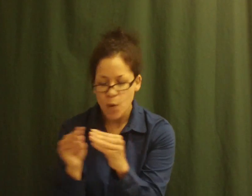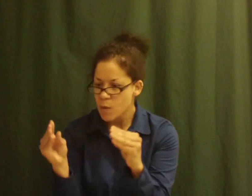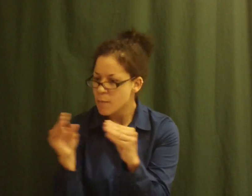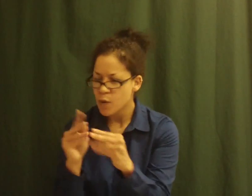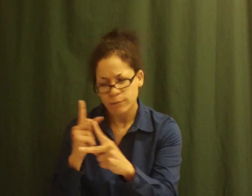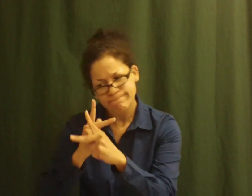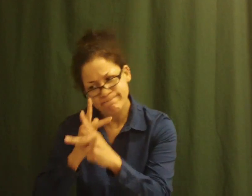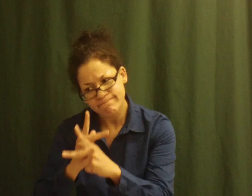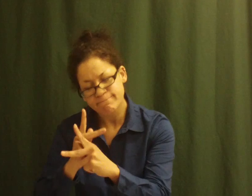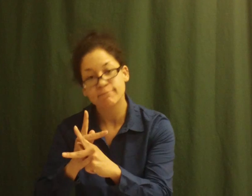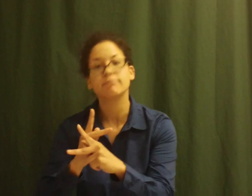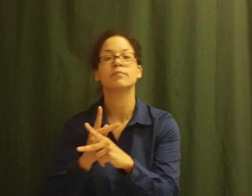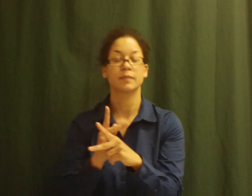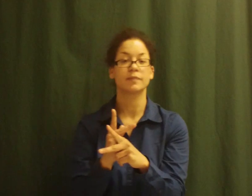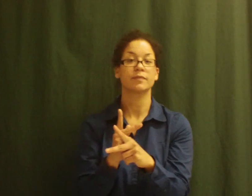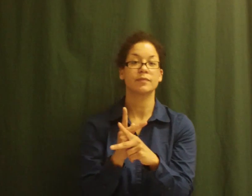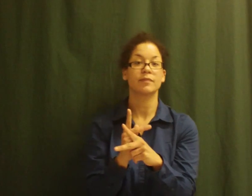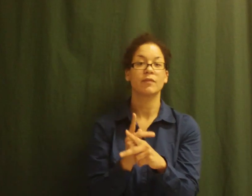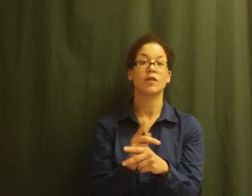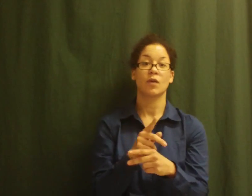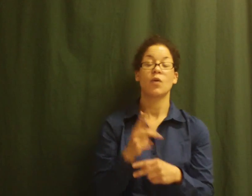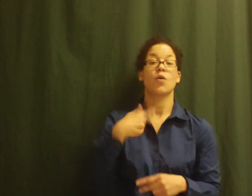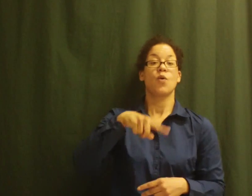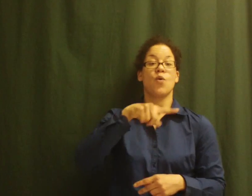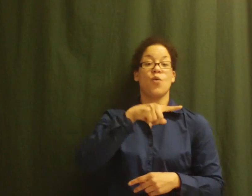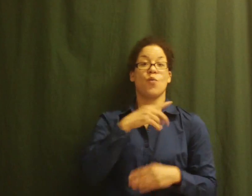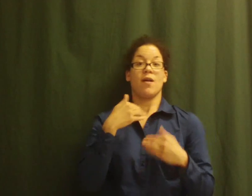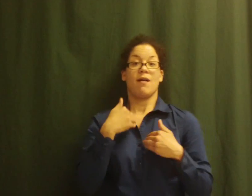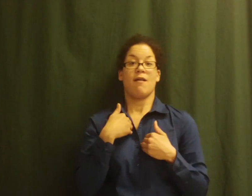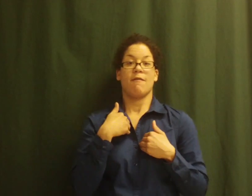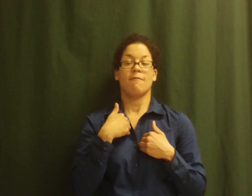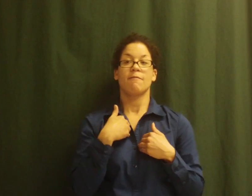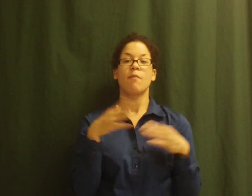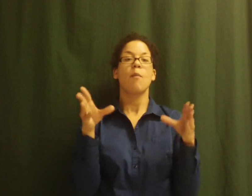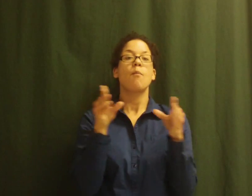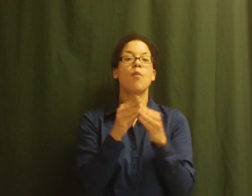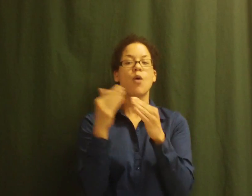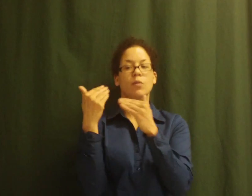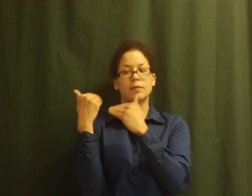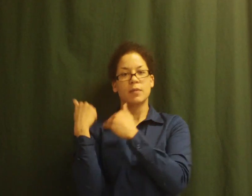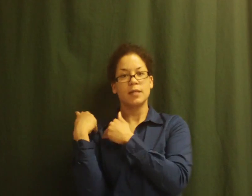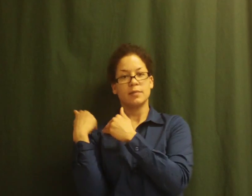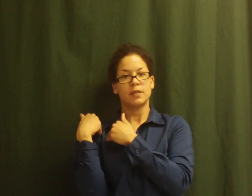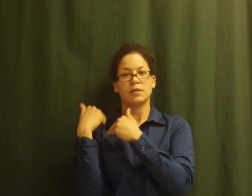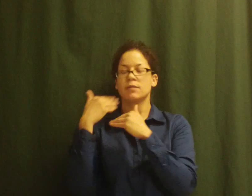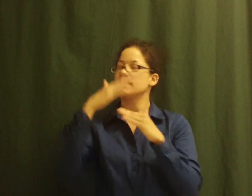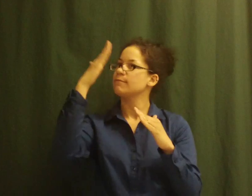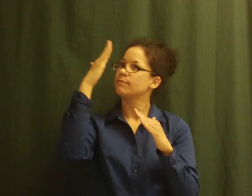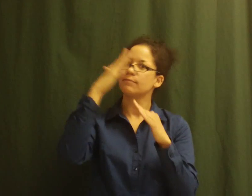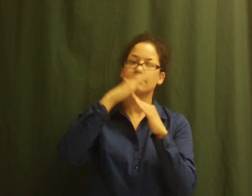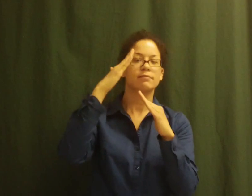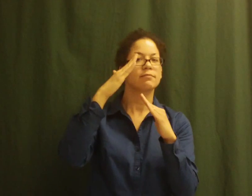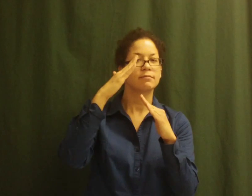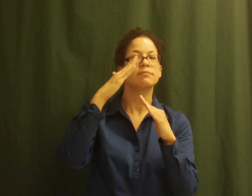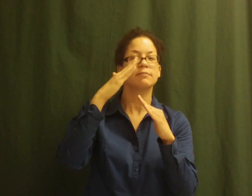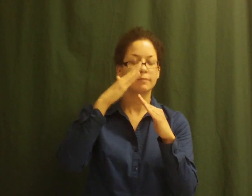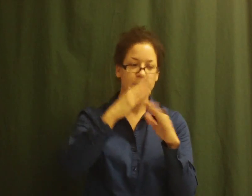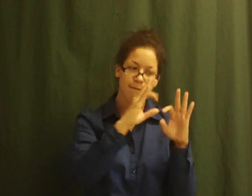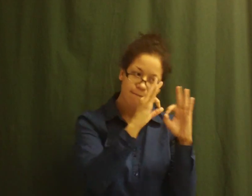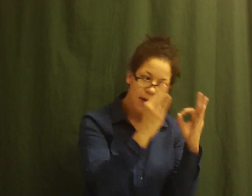Therefore, we have a greater obligation to members of our family than we do to others